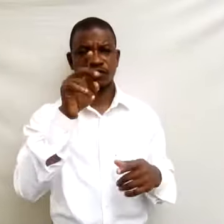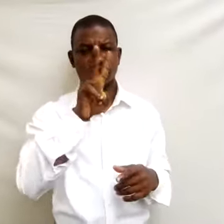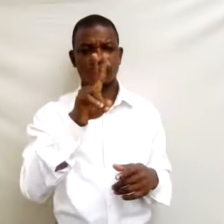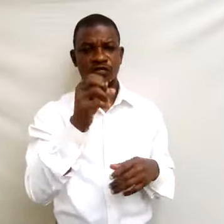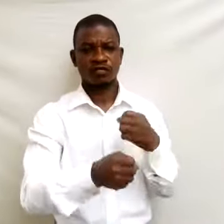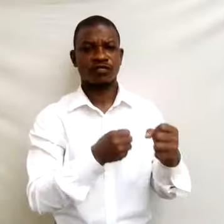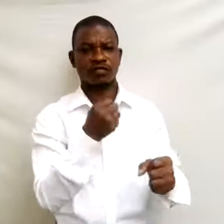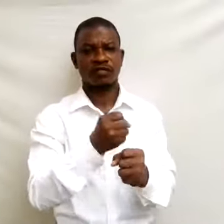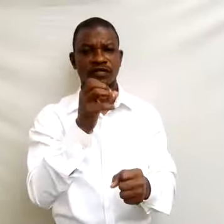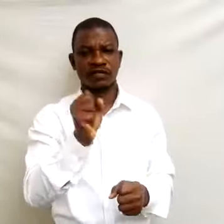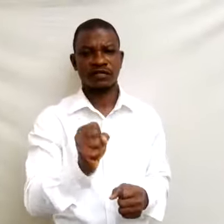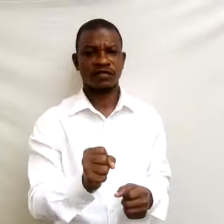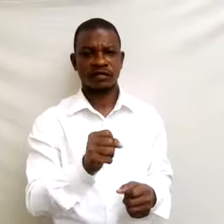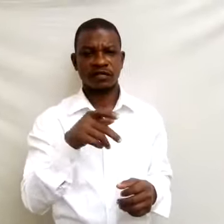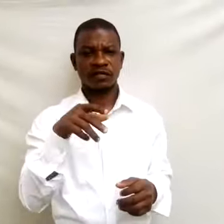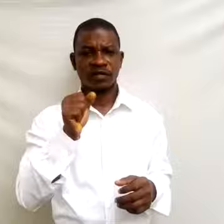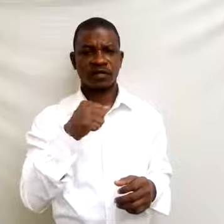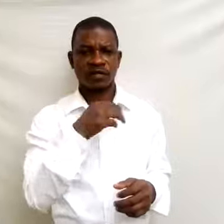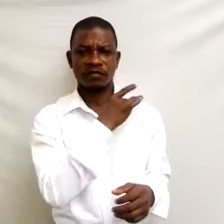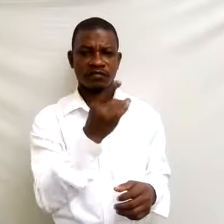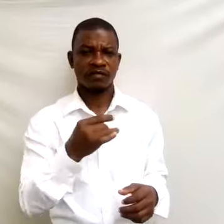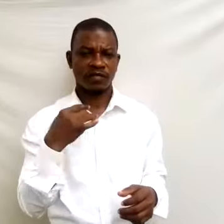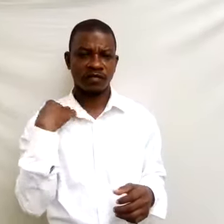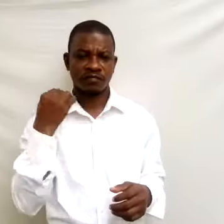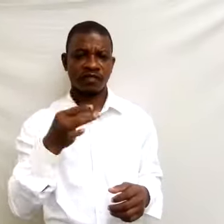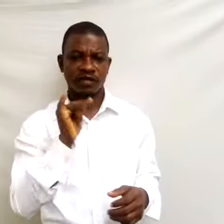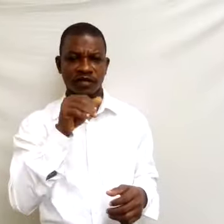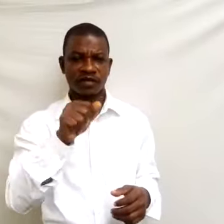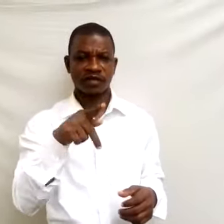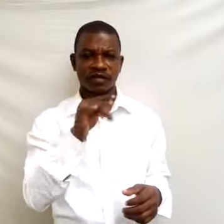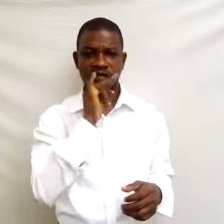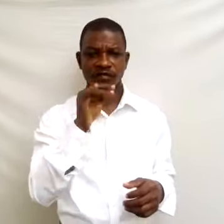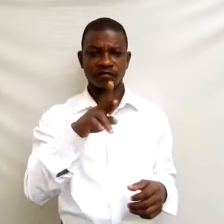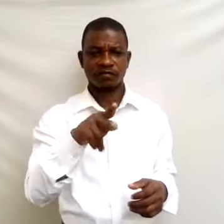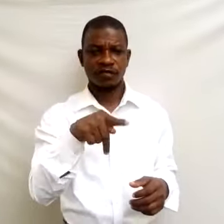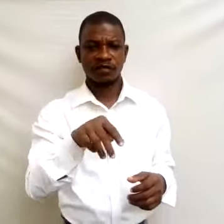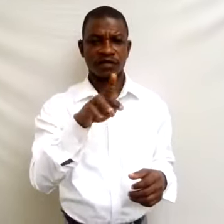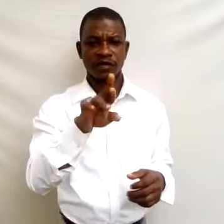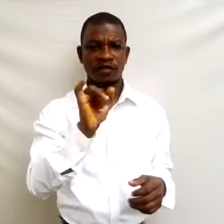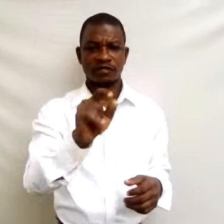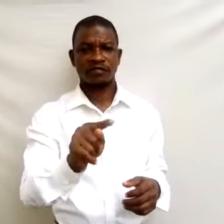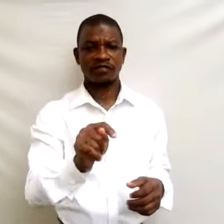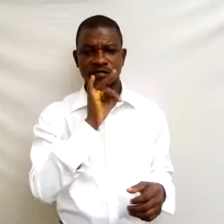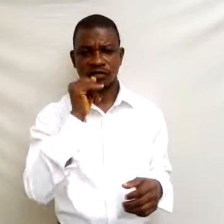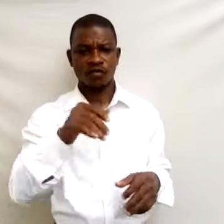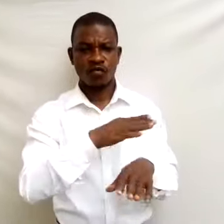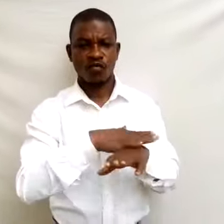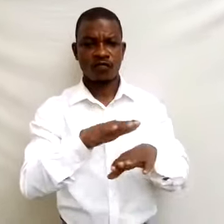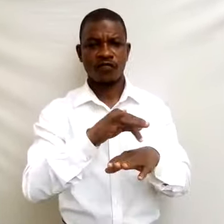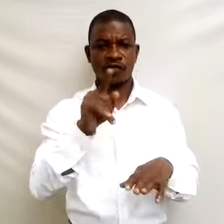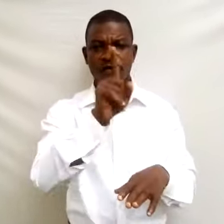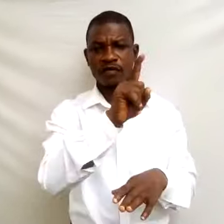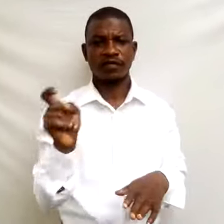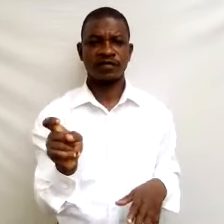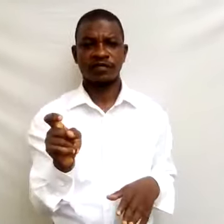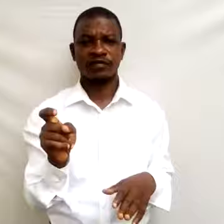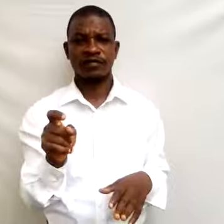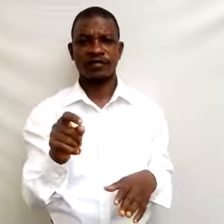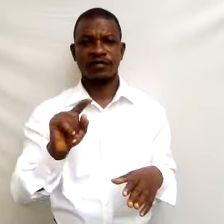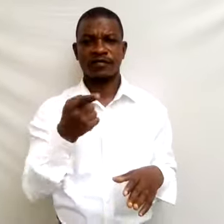years. Applying I is equal to PRT over 100. First year